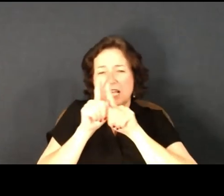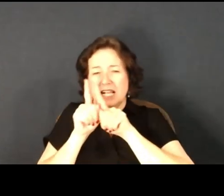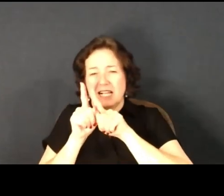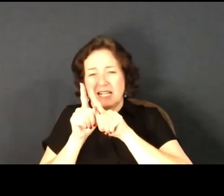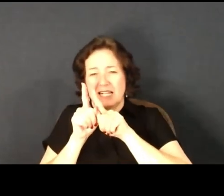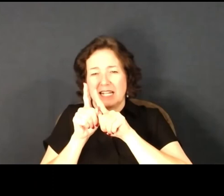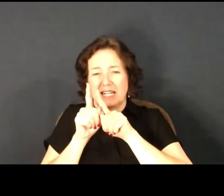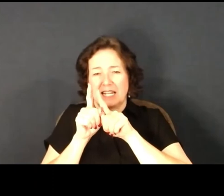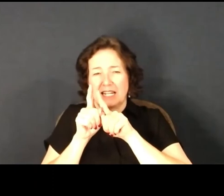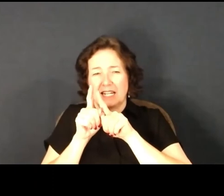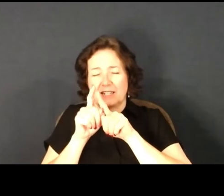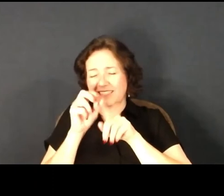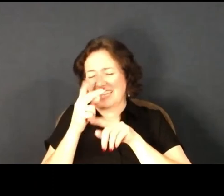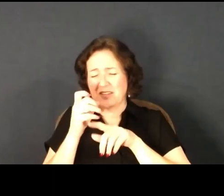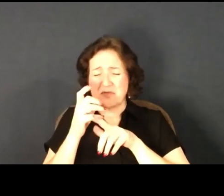shade.